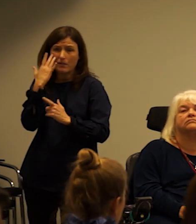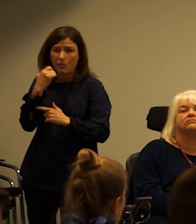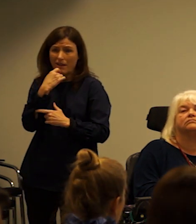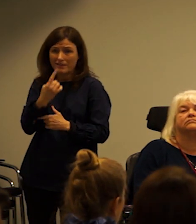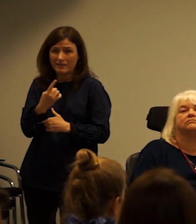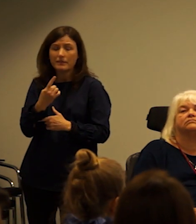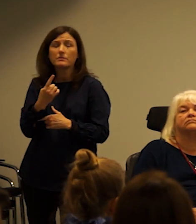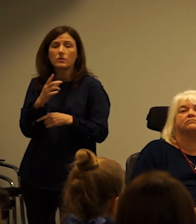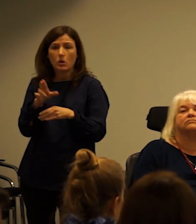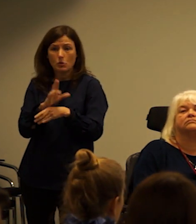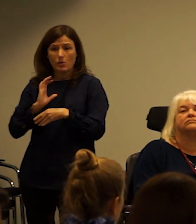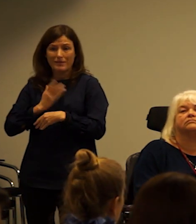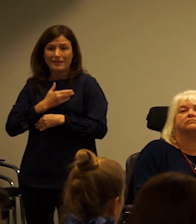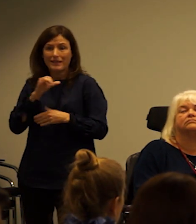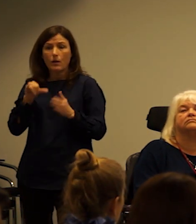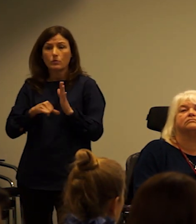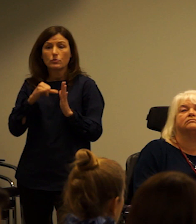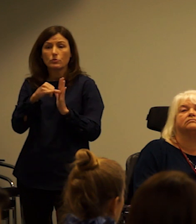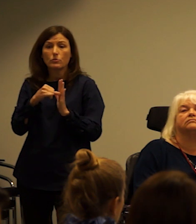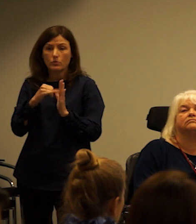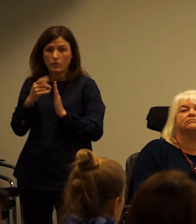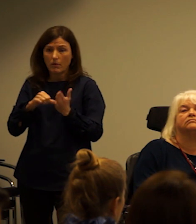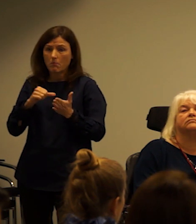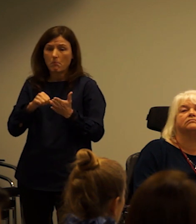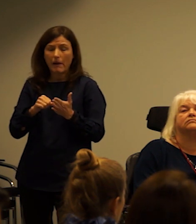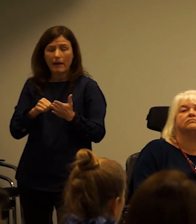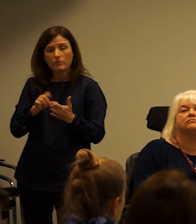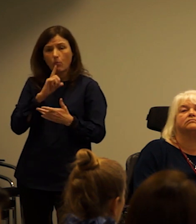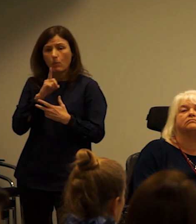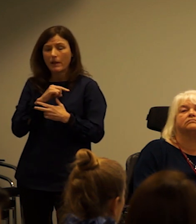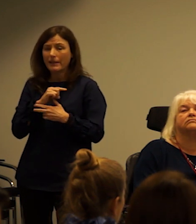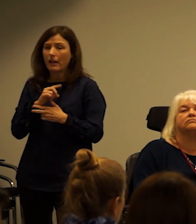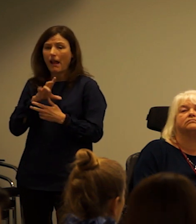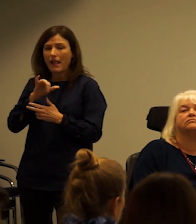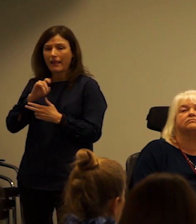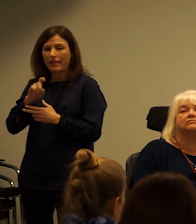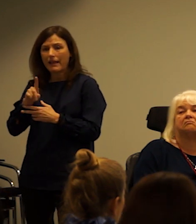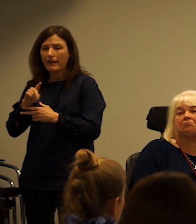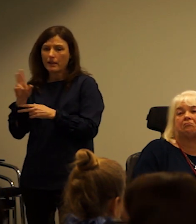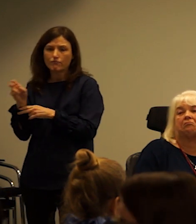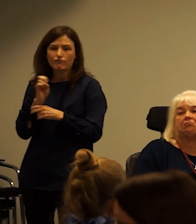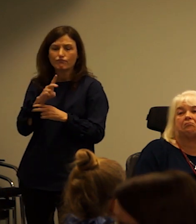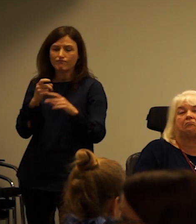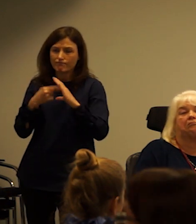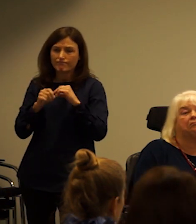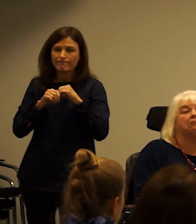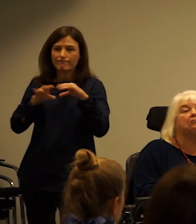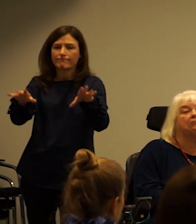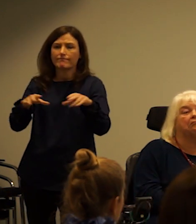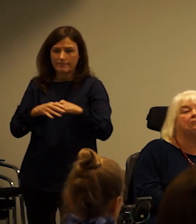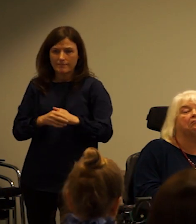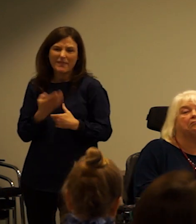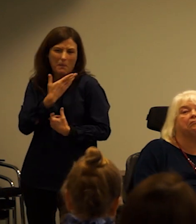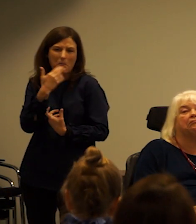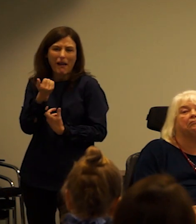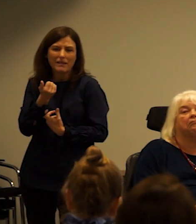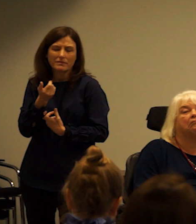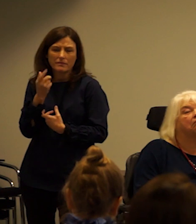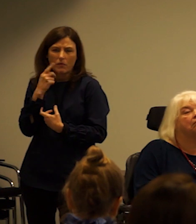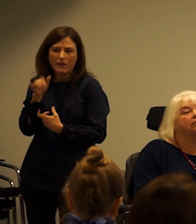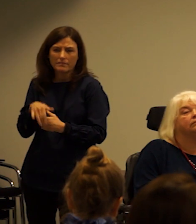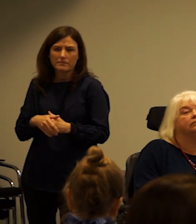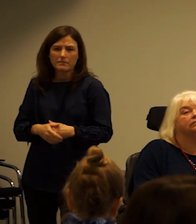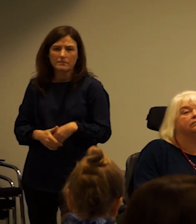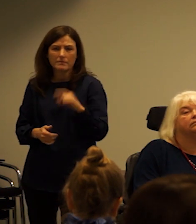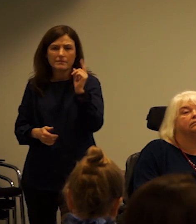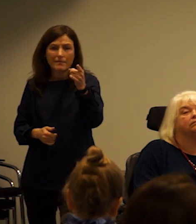utilize our YouTube page. We can just literally send a link to any and everyone that wants it. That'd be the best thing then, the YouTube link. Okay. Will